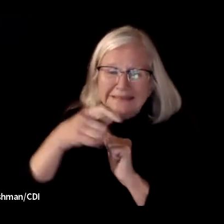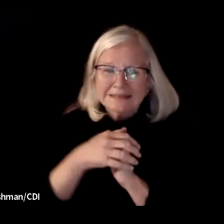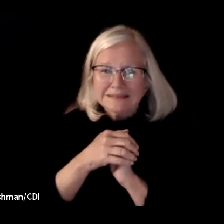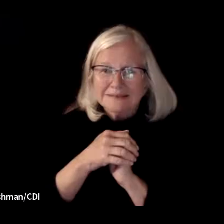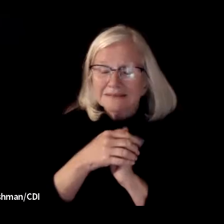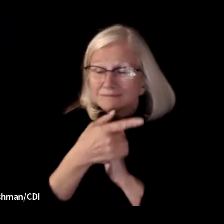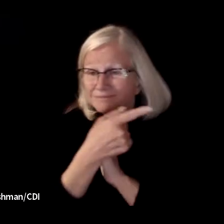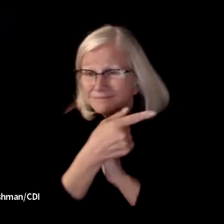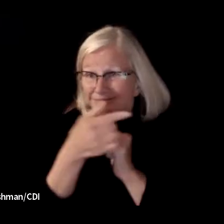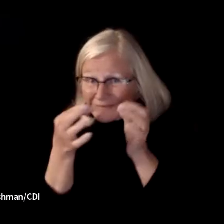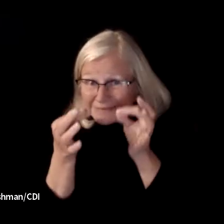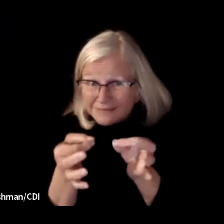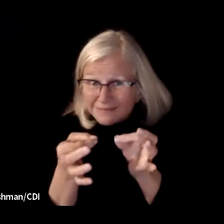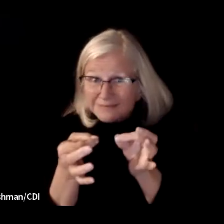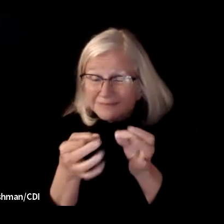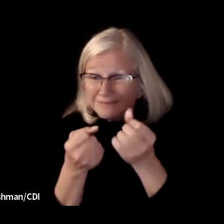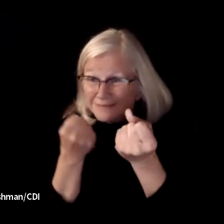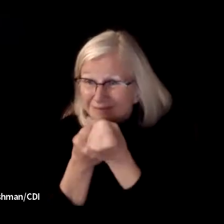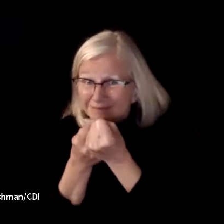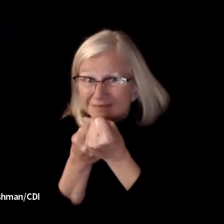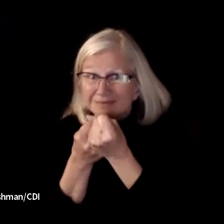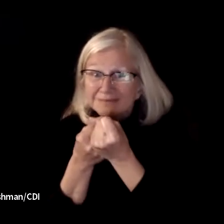see why these recommendations are being made.